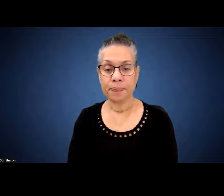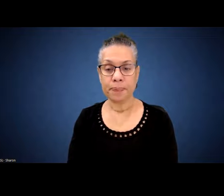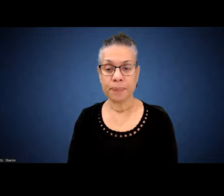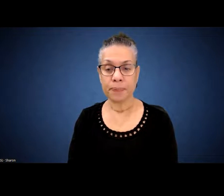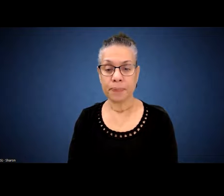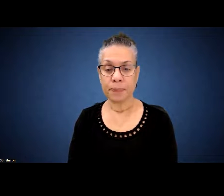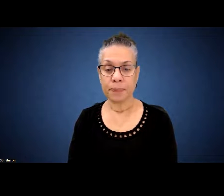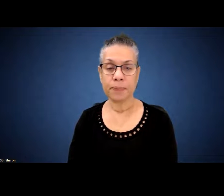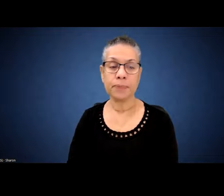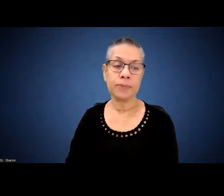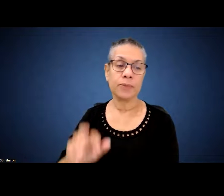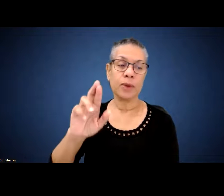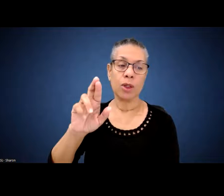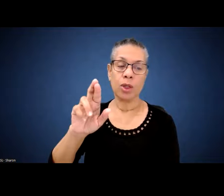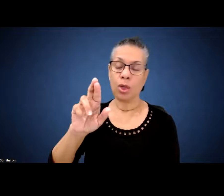I mean, it's